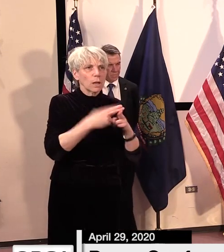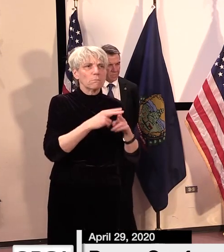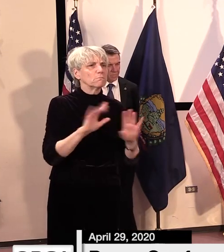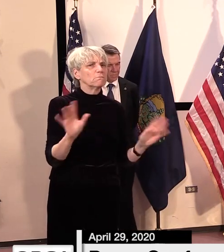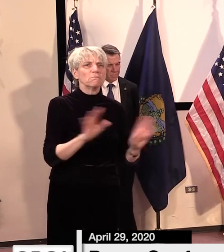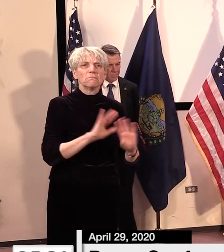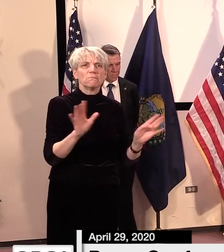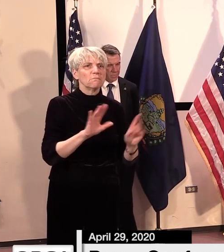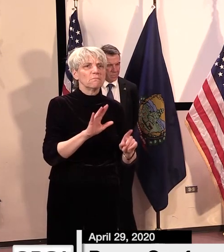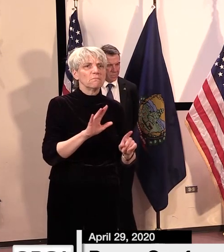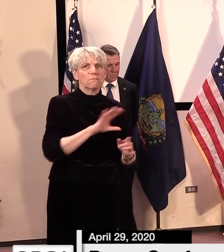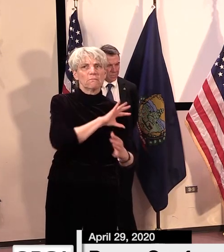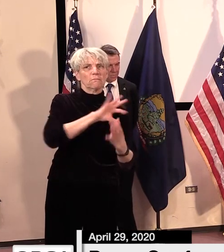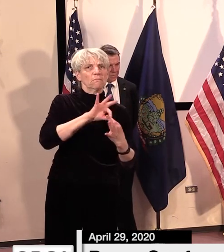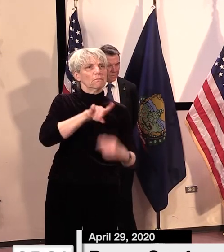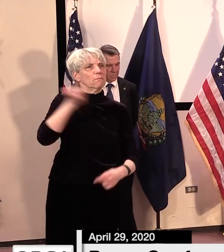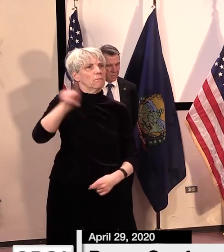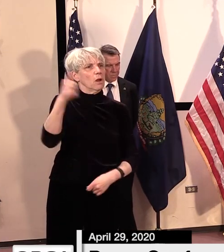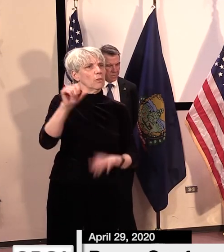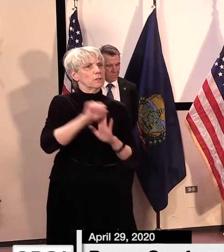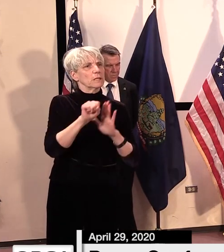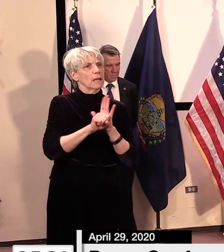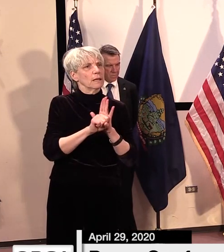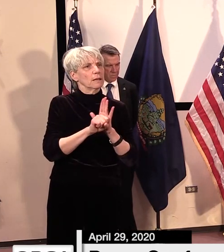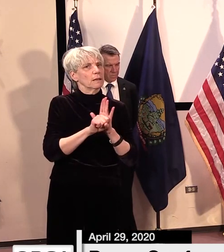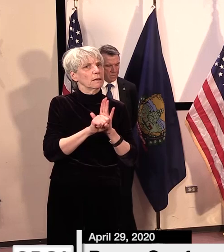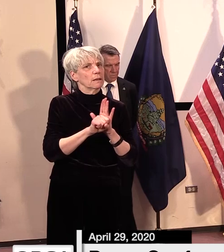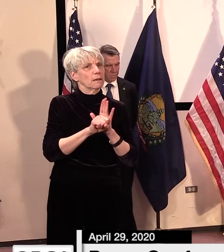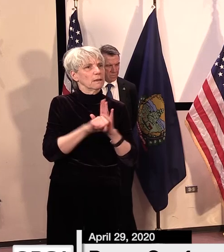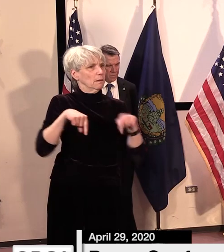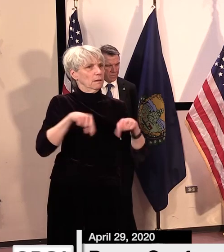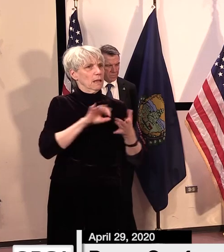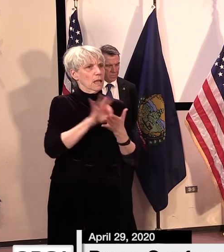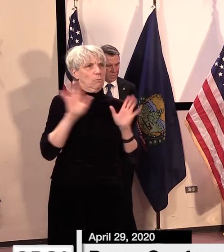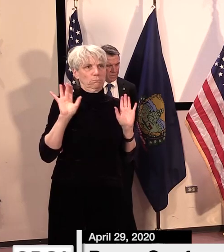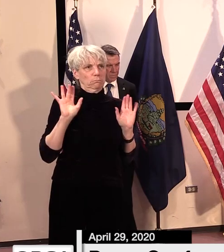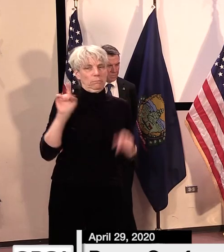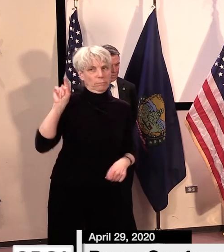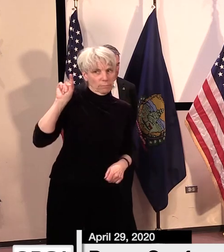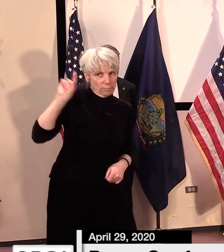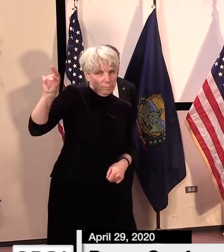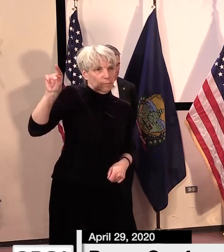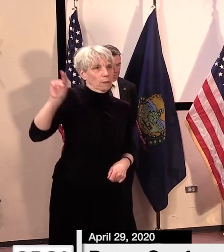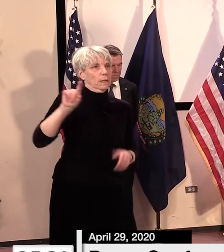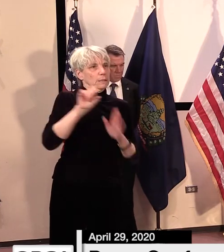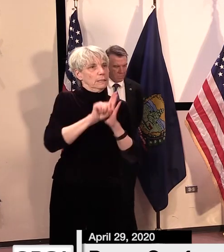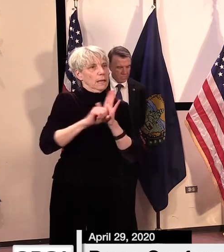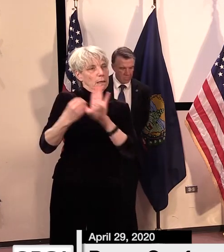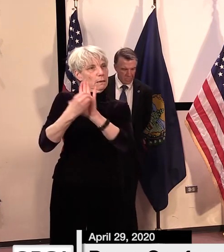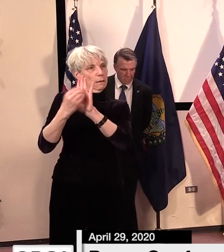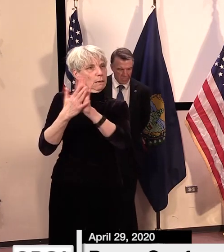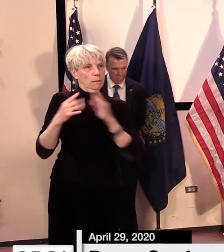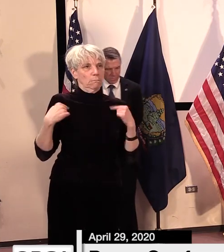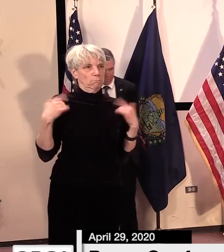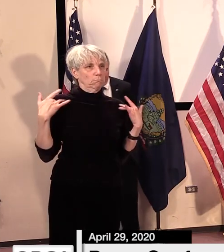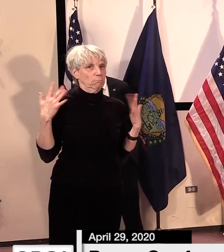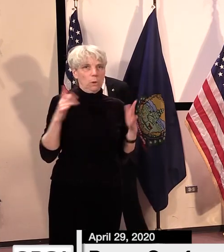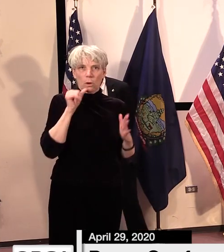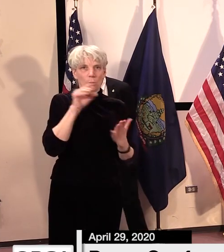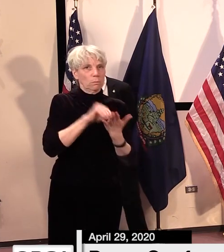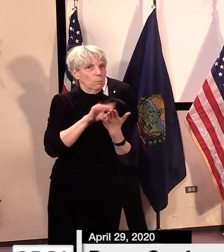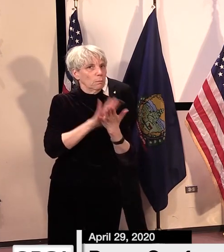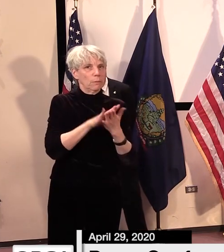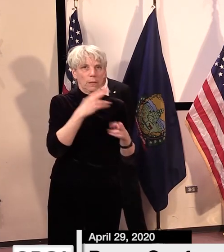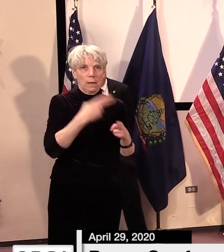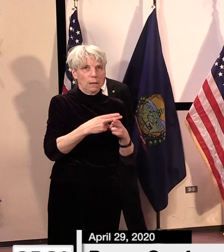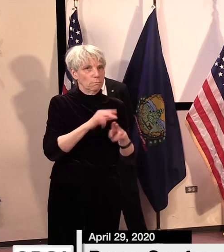out-of-state case. That state actually takes credit for that case. The second part is,